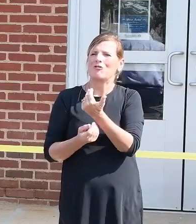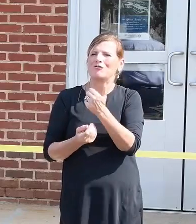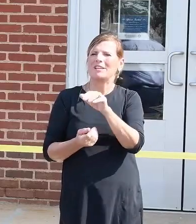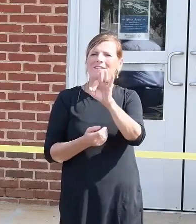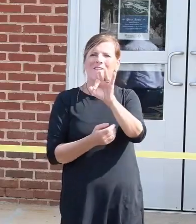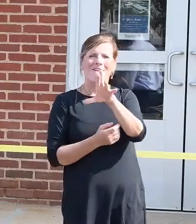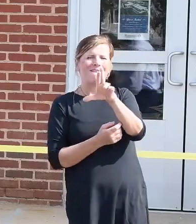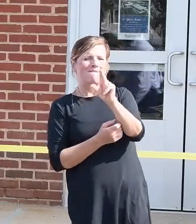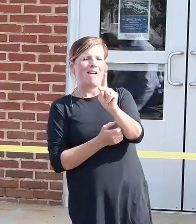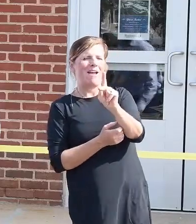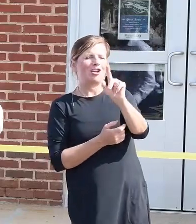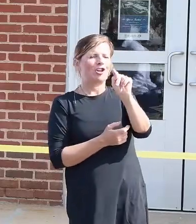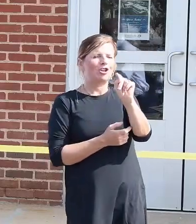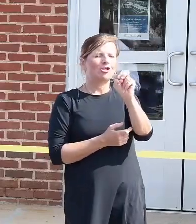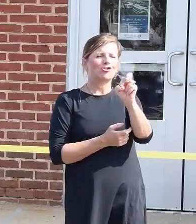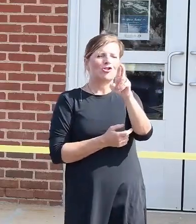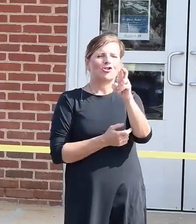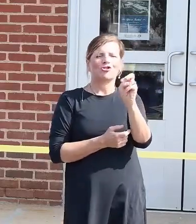Turner.